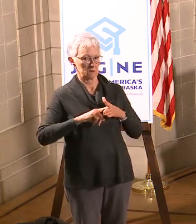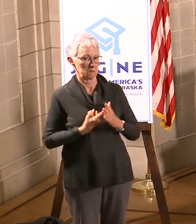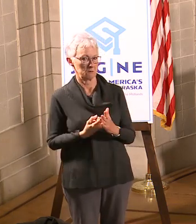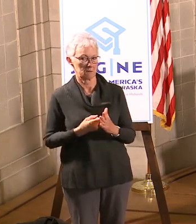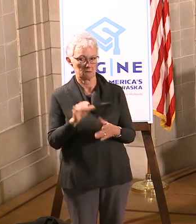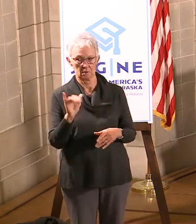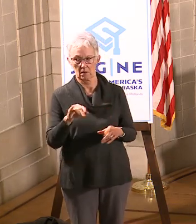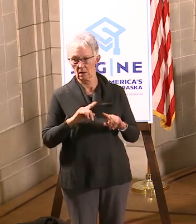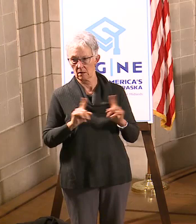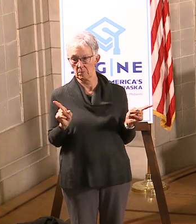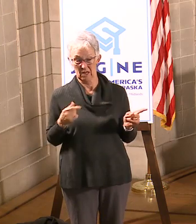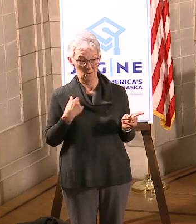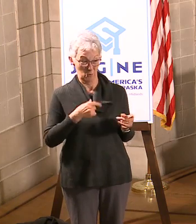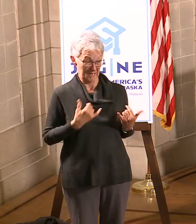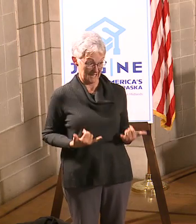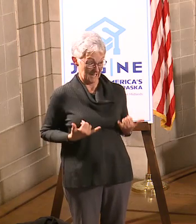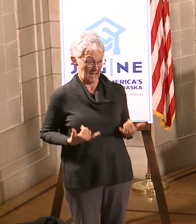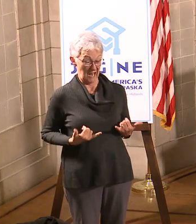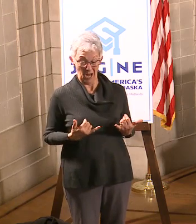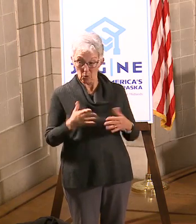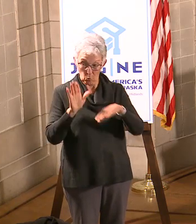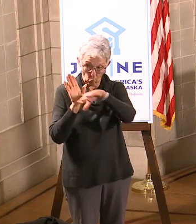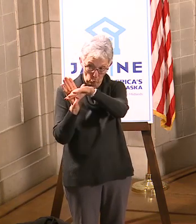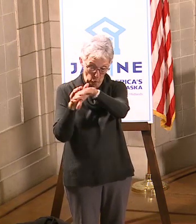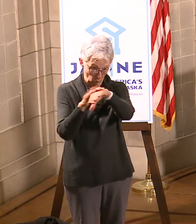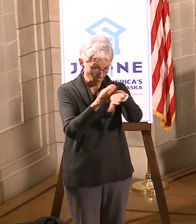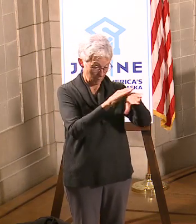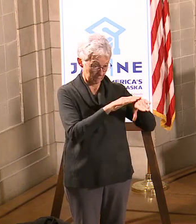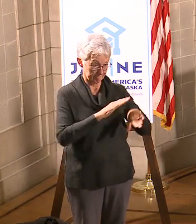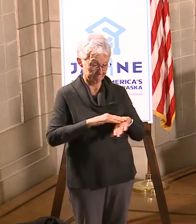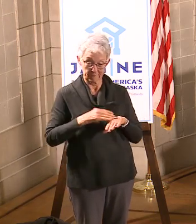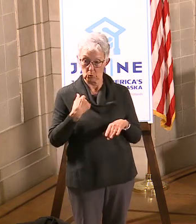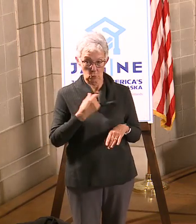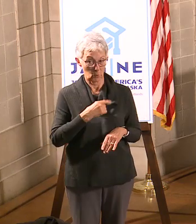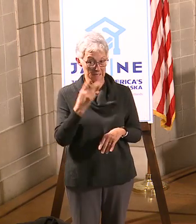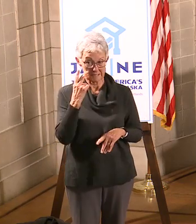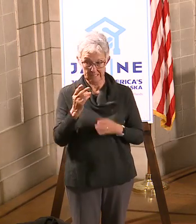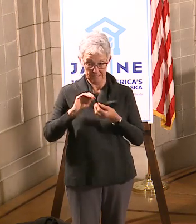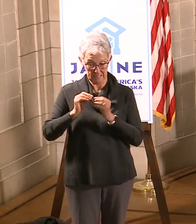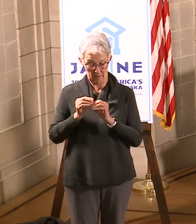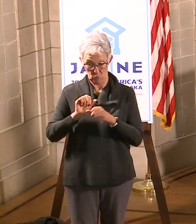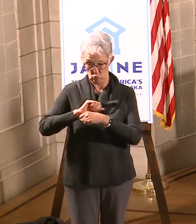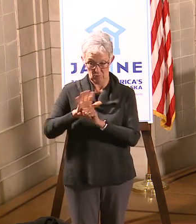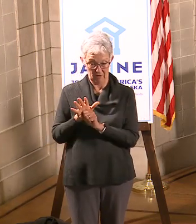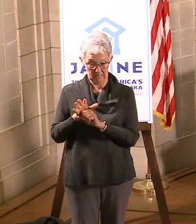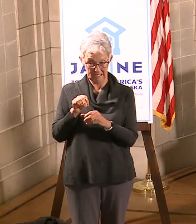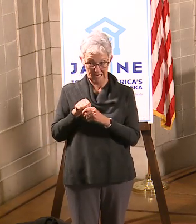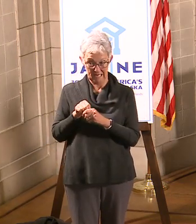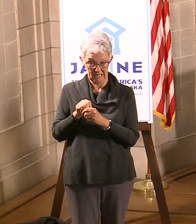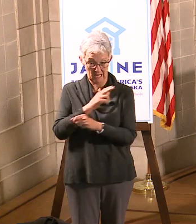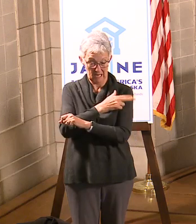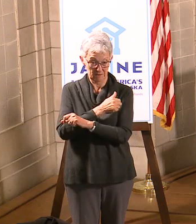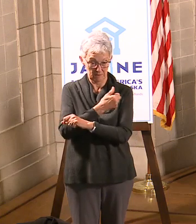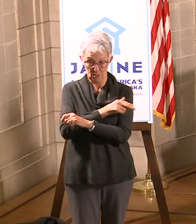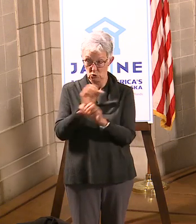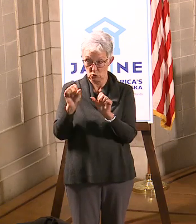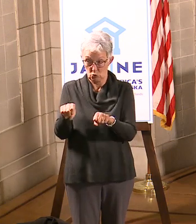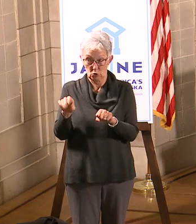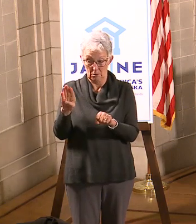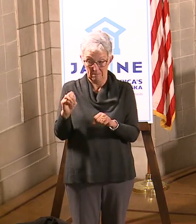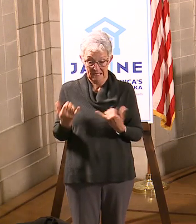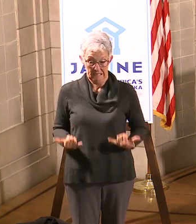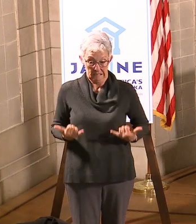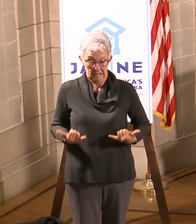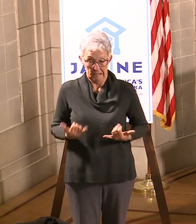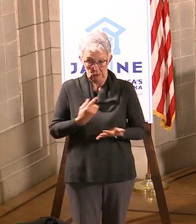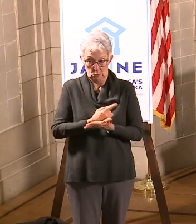folks that if we continue to see rising hospitalizations and we hit that threshold, it could be as early as this week, it could be before Thanksgiving, that